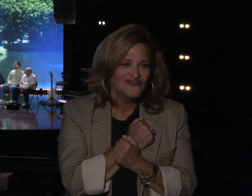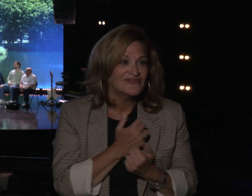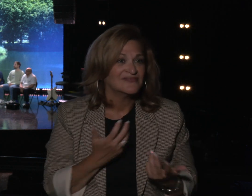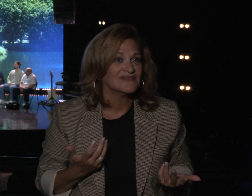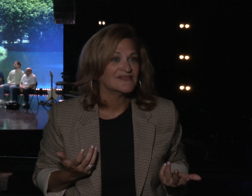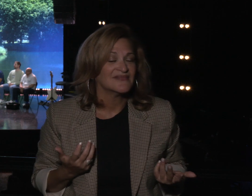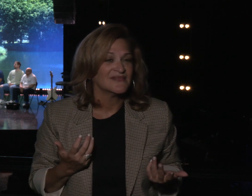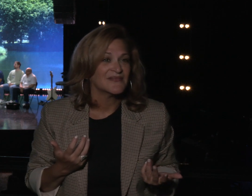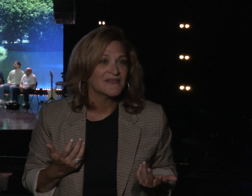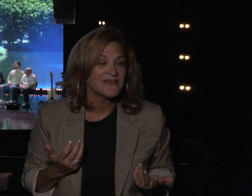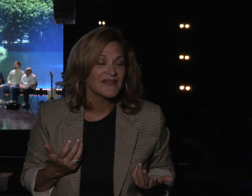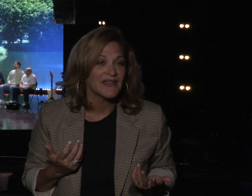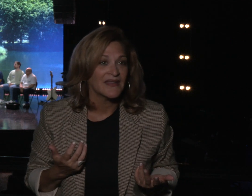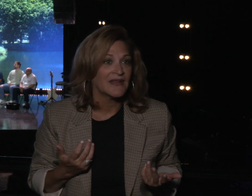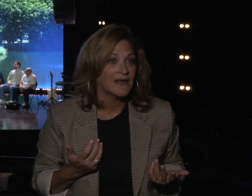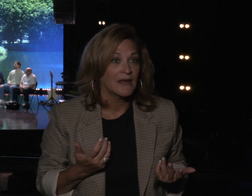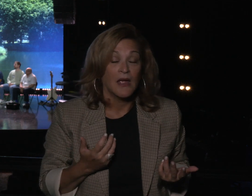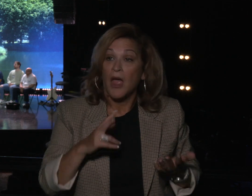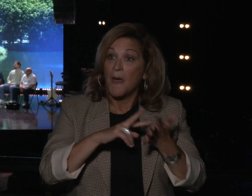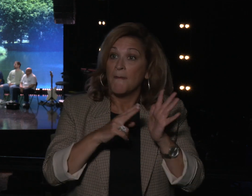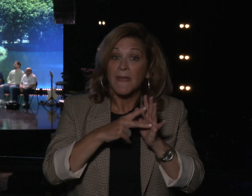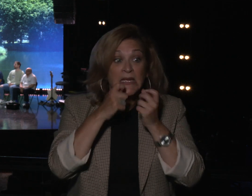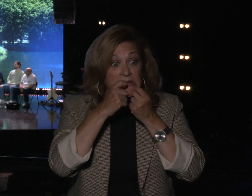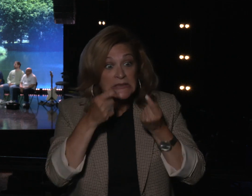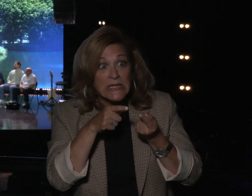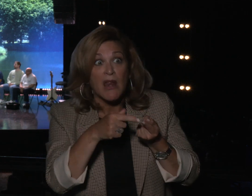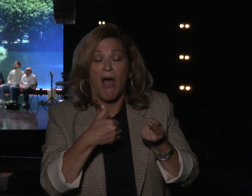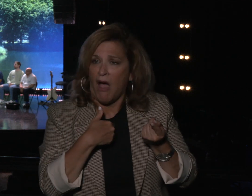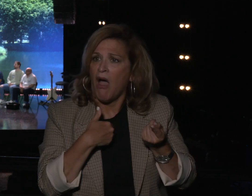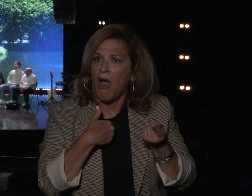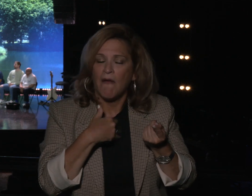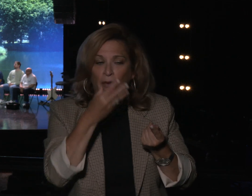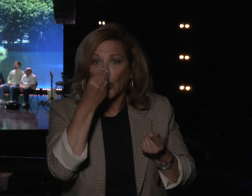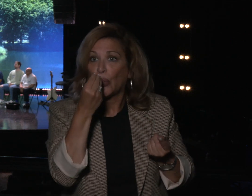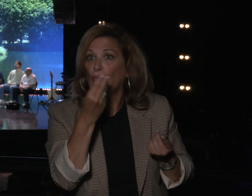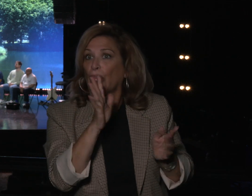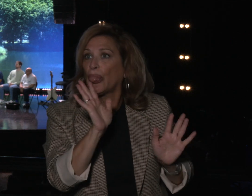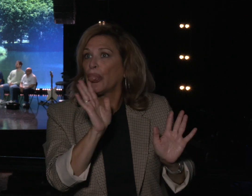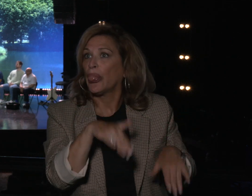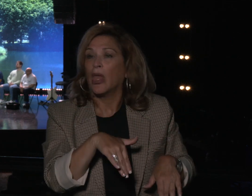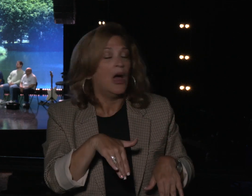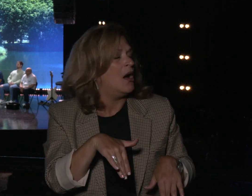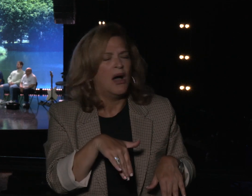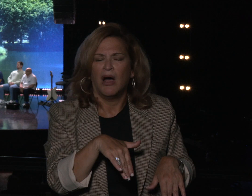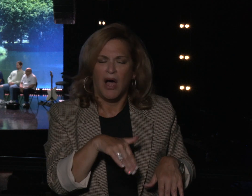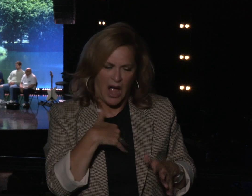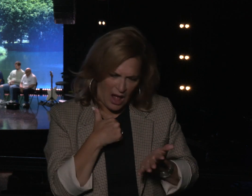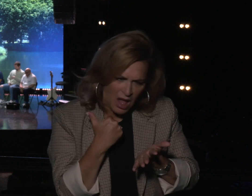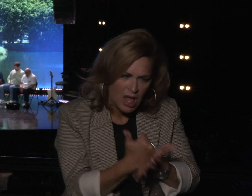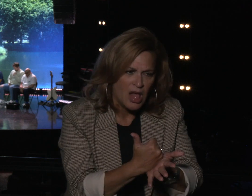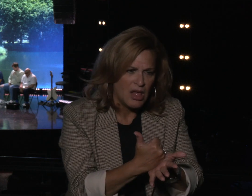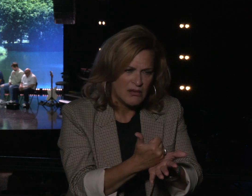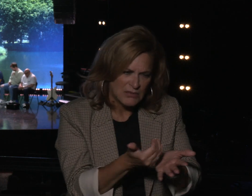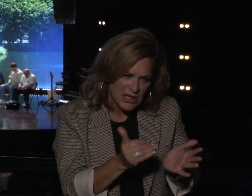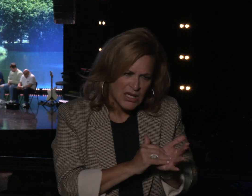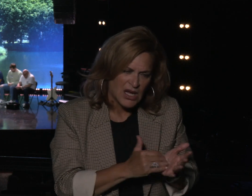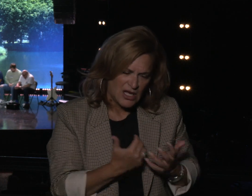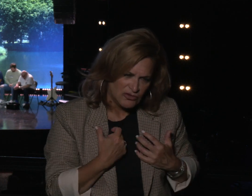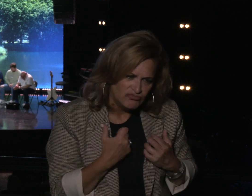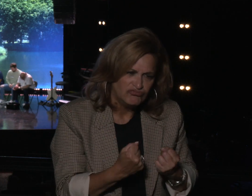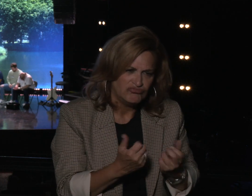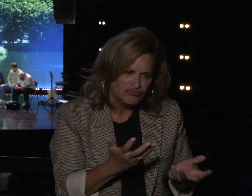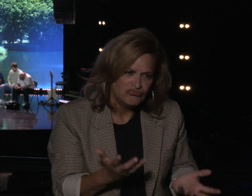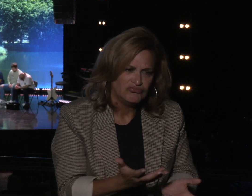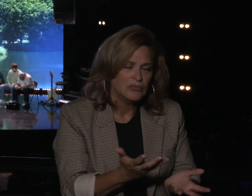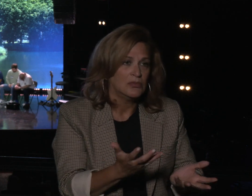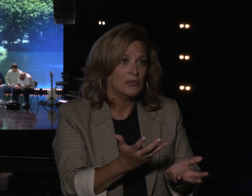I'm not gonna overlook the sin, but man, I wanna help any way I can to restore them. I don't even need to know how the